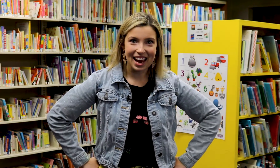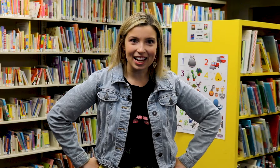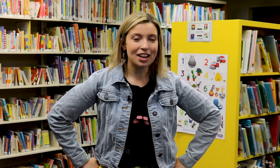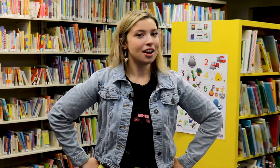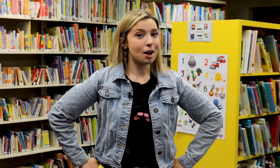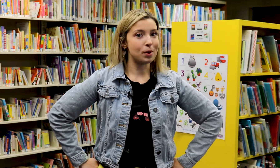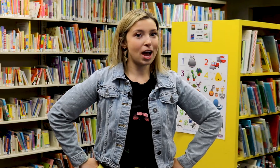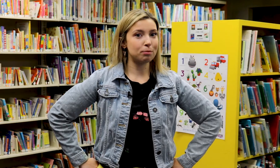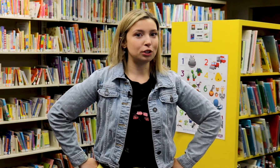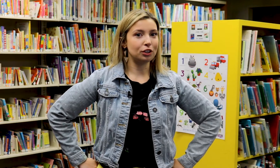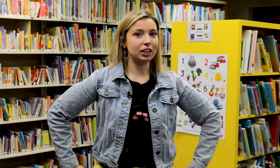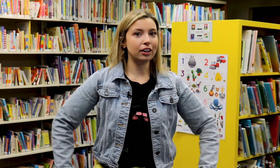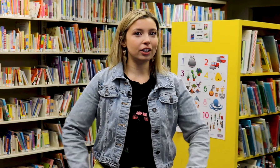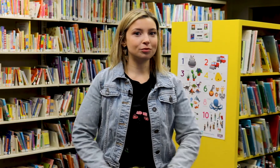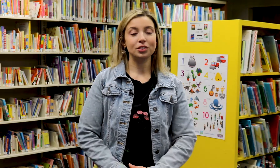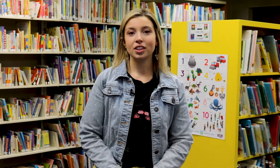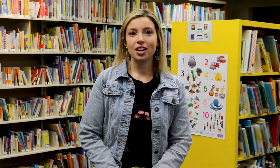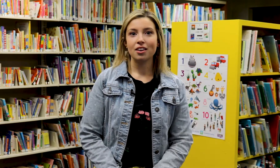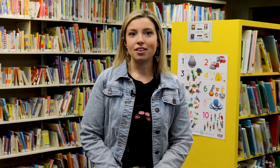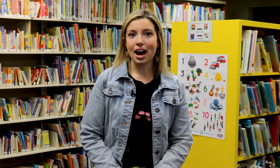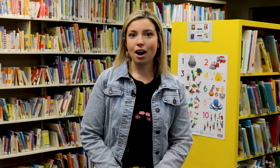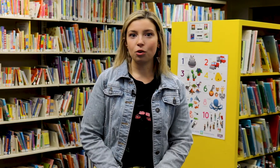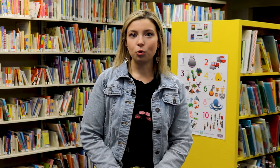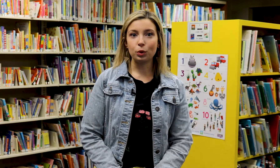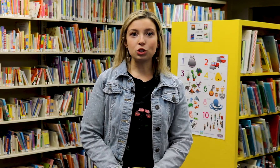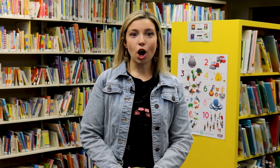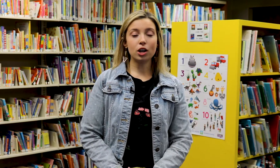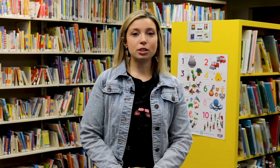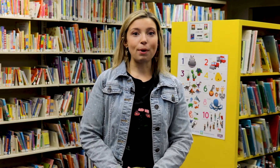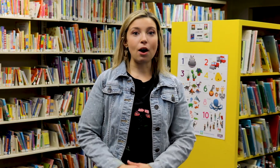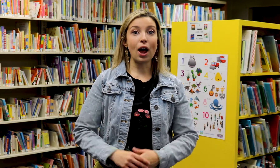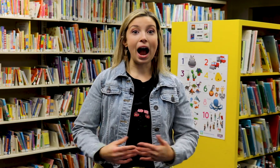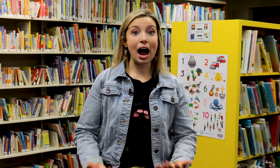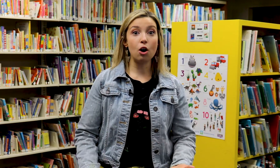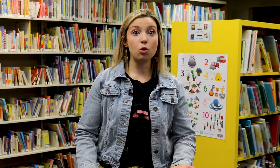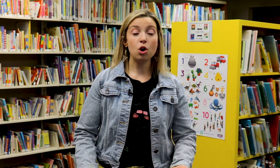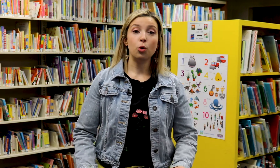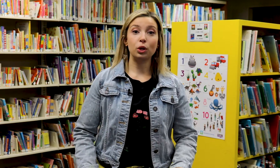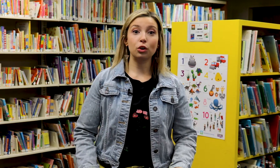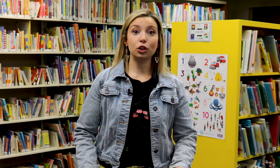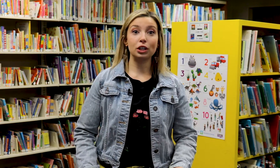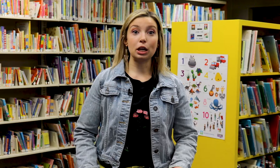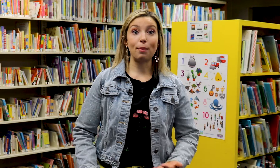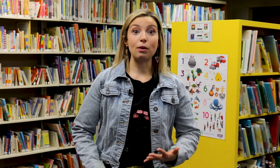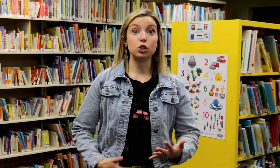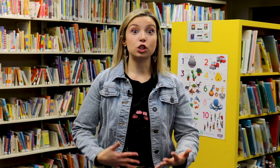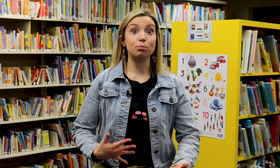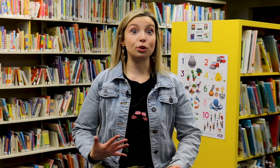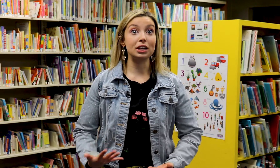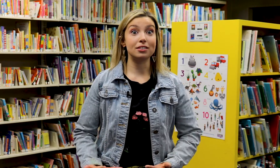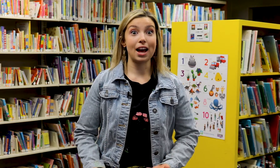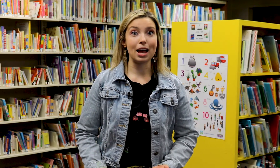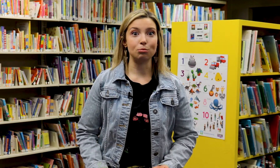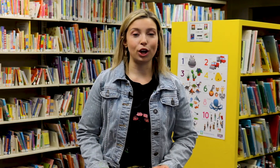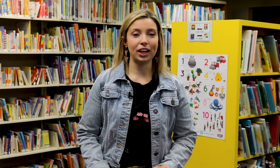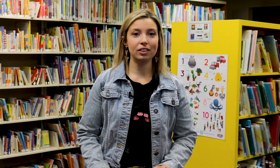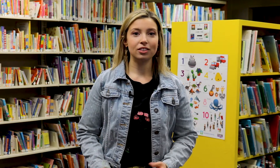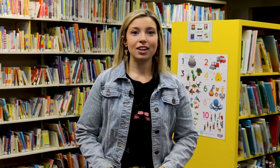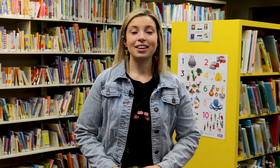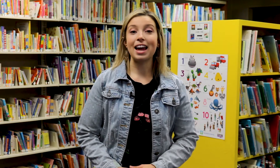today. I'm happy you're here. Now, we talked about how we are learning about springtime, right?